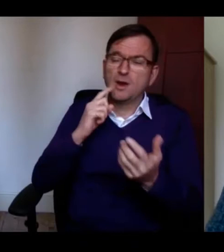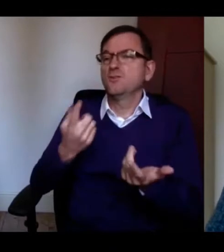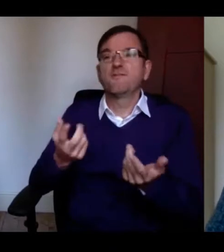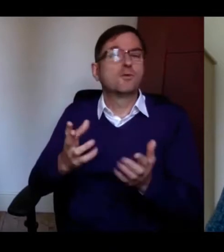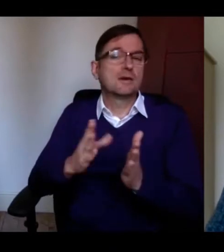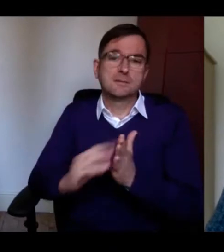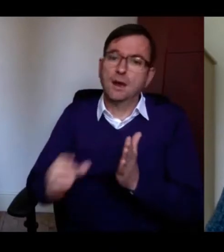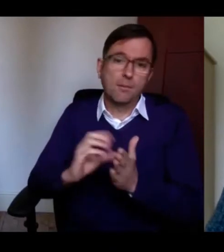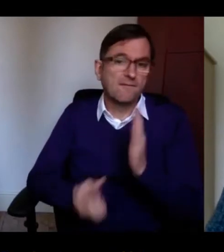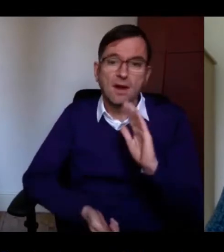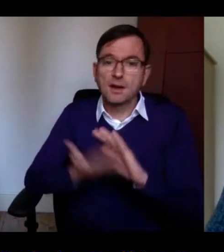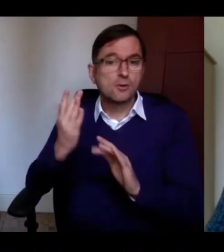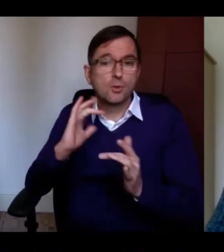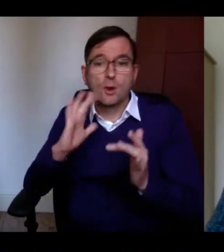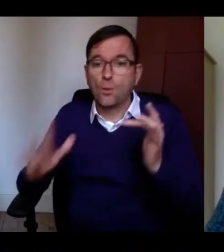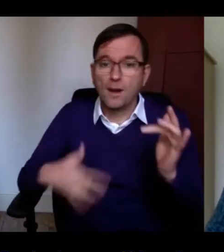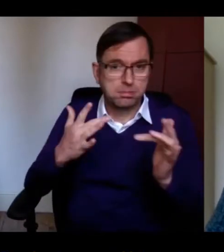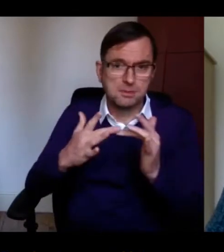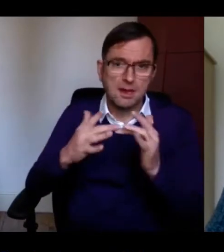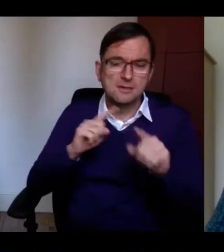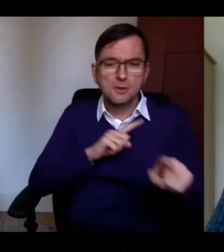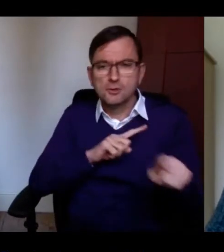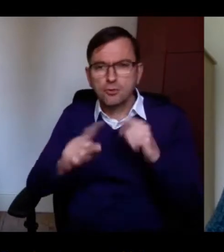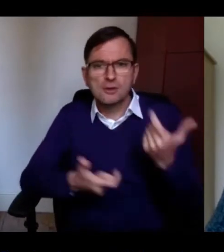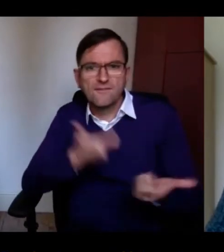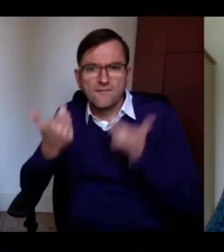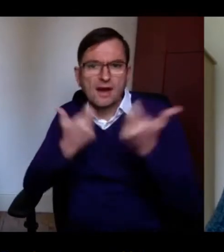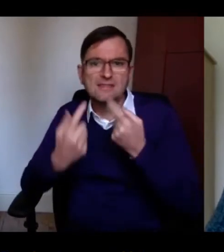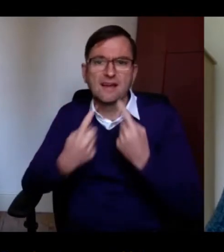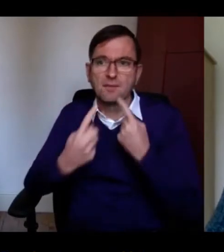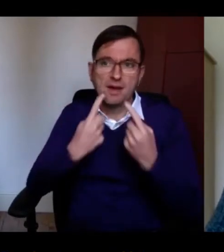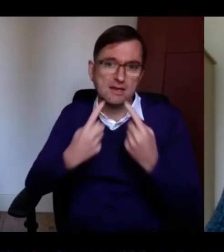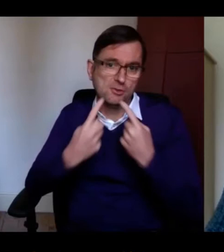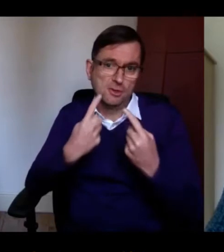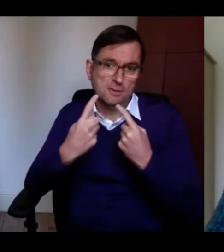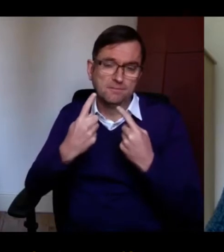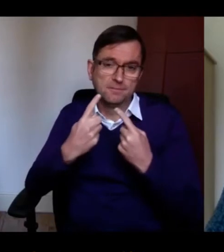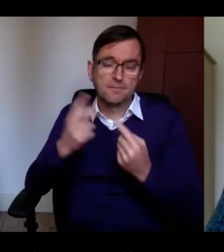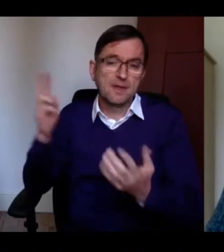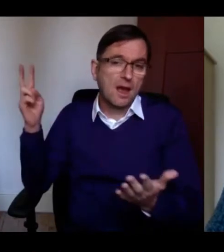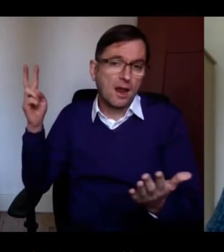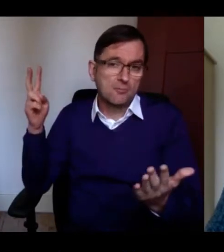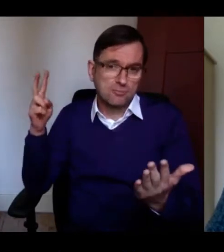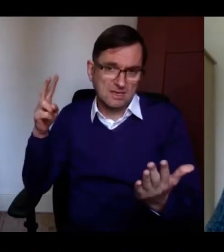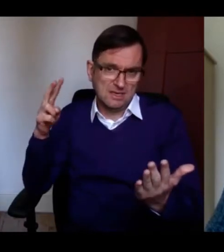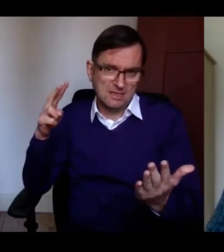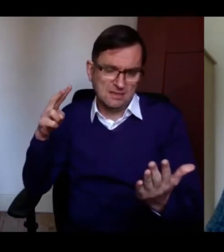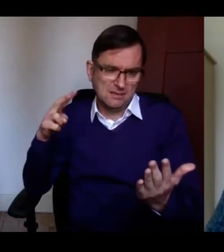complex. So if I go to a website and try and find some information,